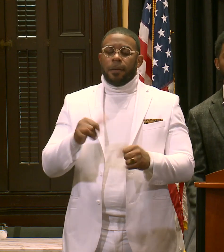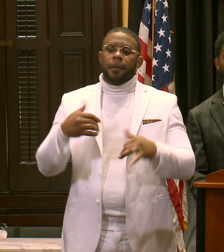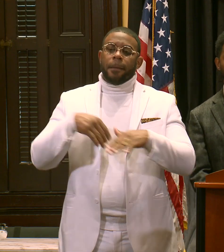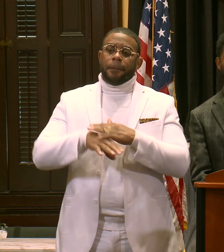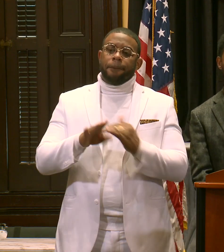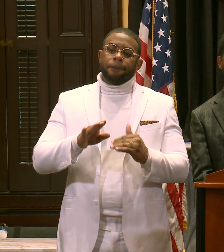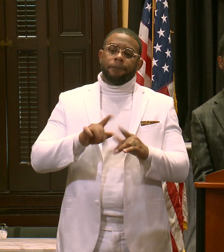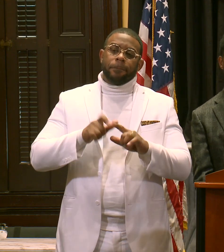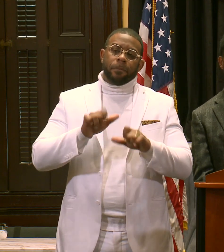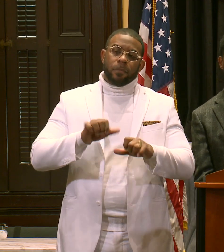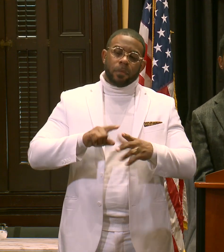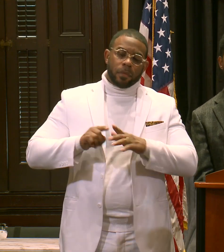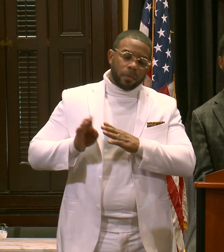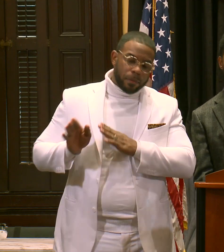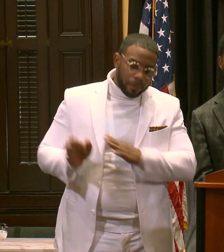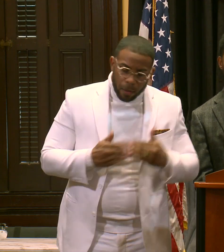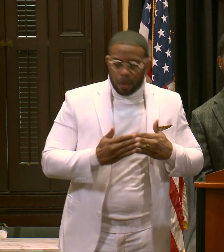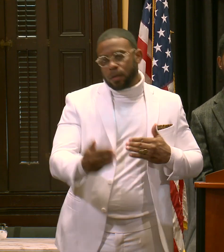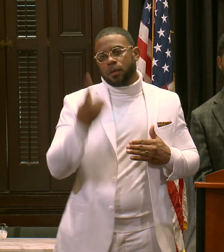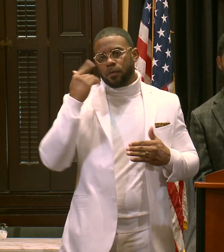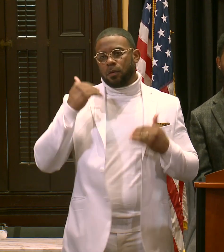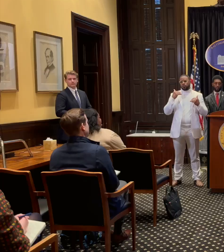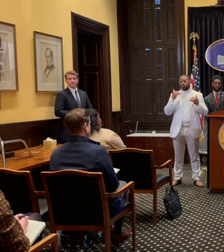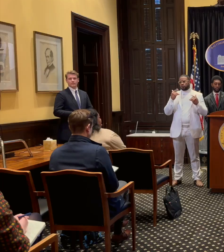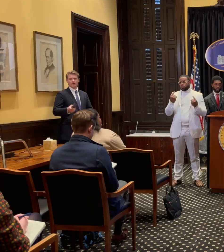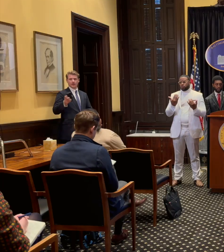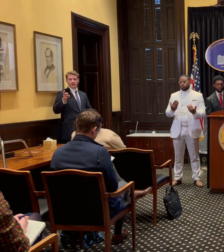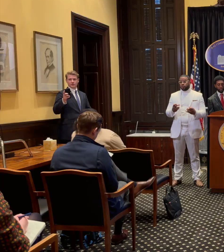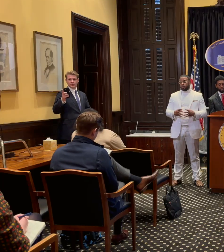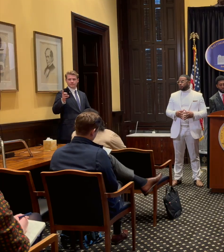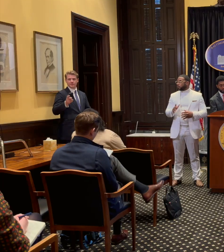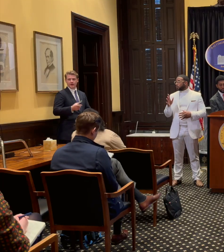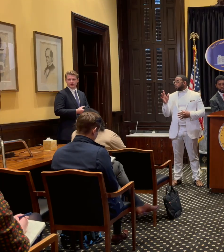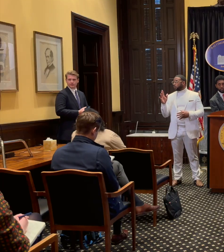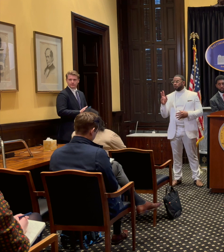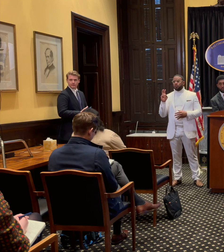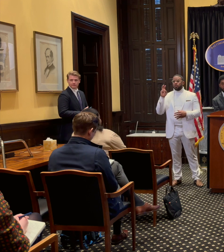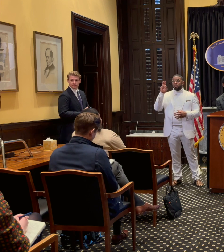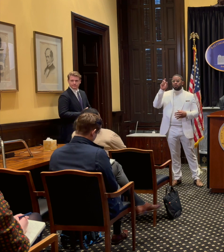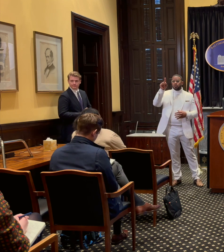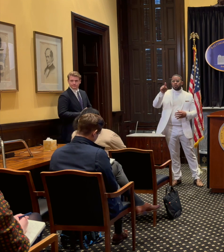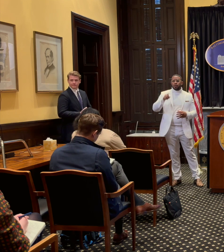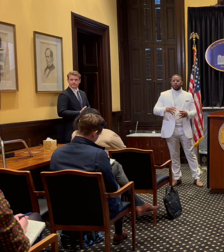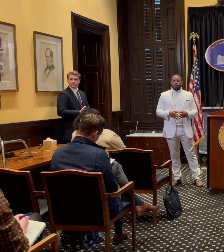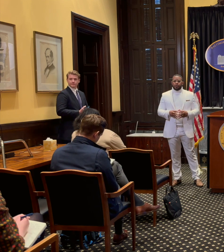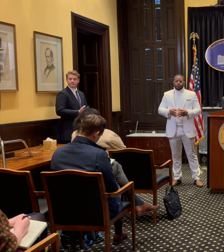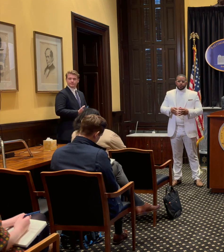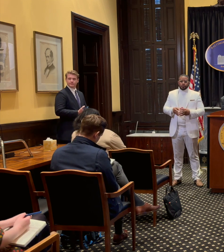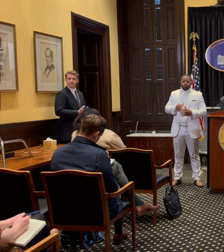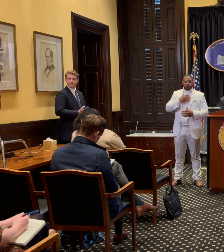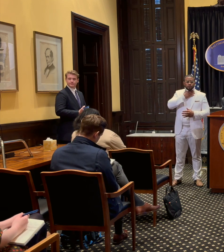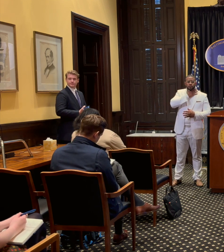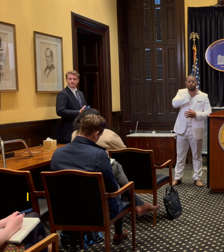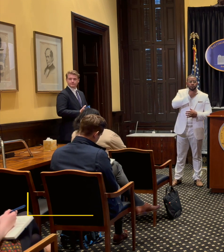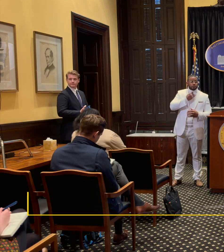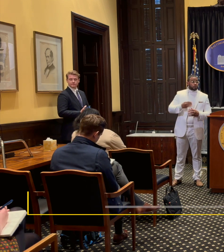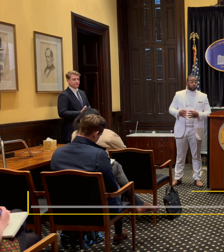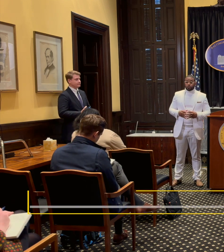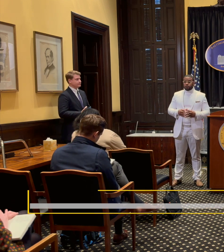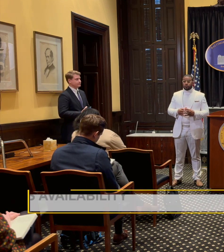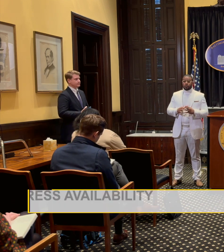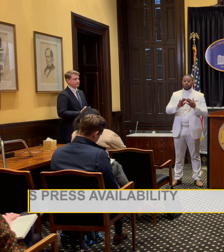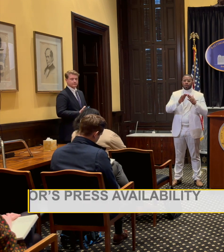in, and then from there we can plan ahead for moving forward. Jump to the banner. Over here. Yeah.